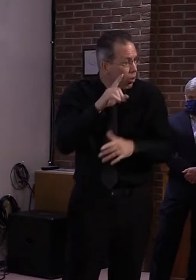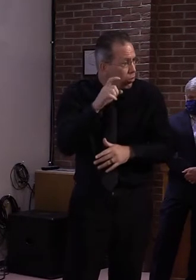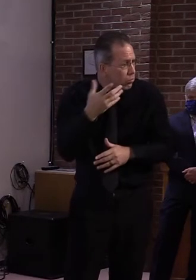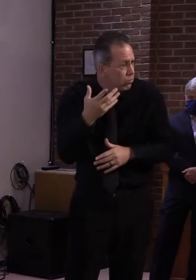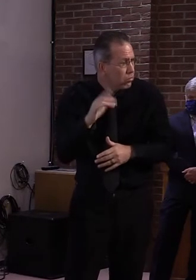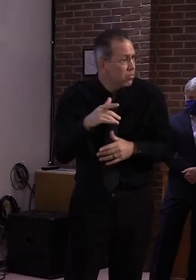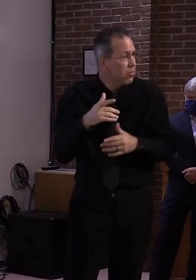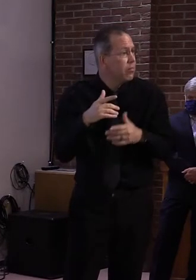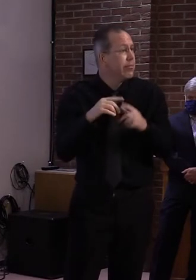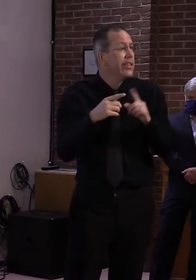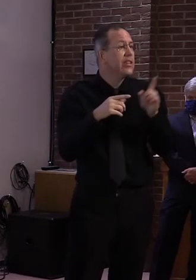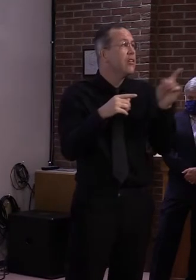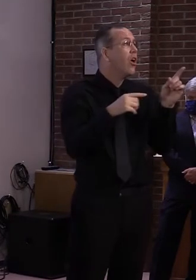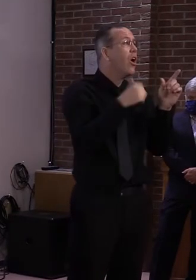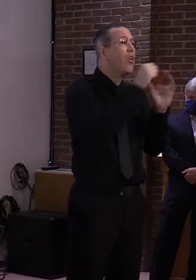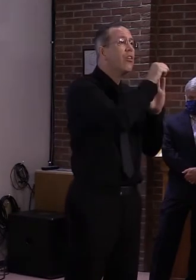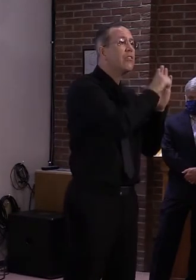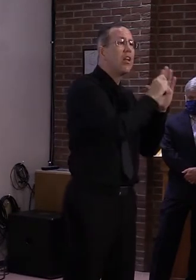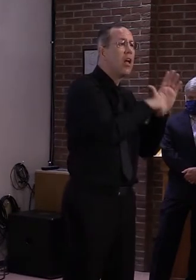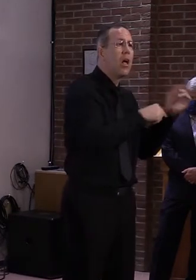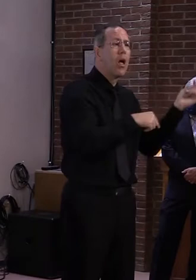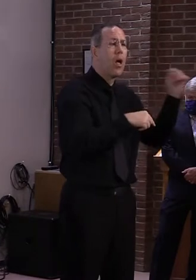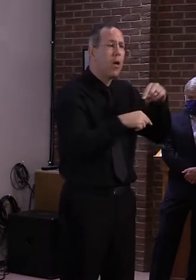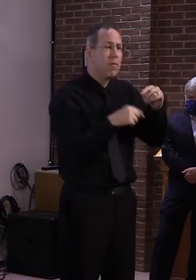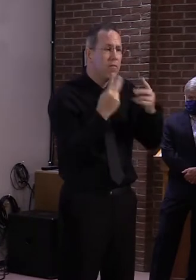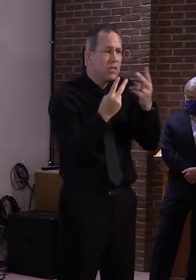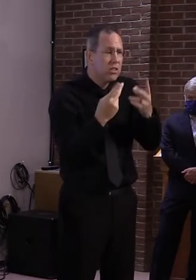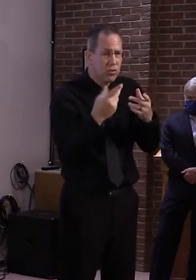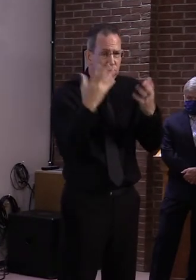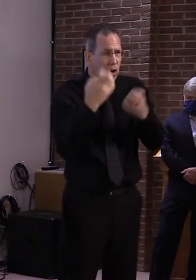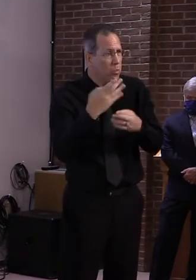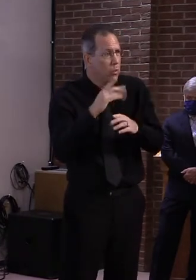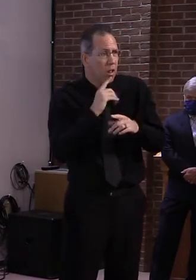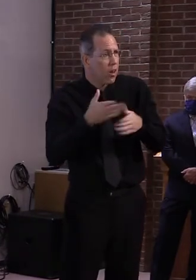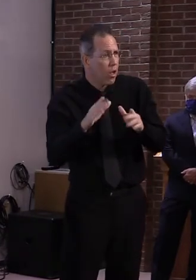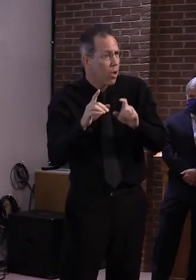explain that? Yeah, I'll let Commissioner Pichak handle that.